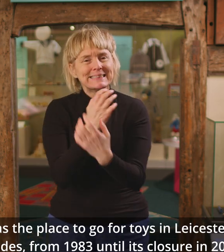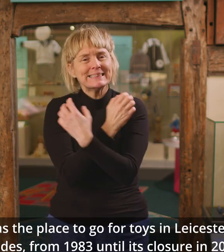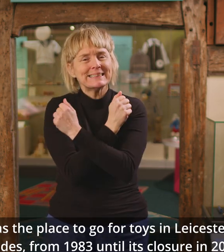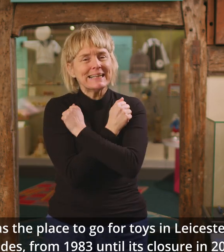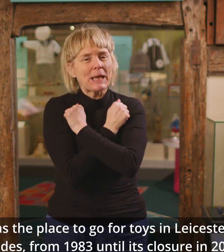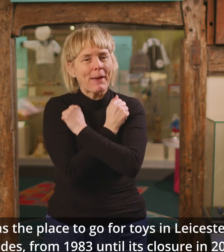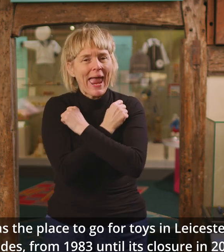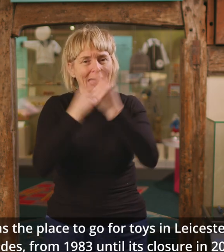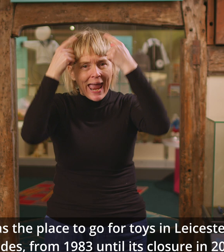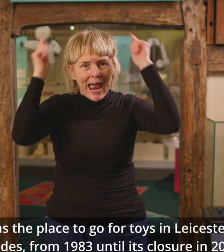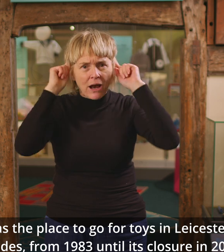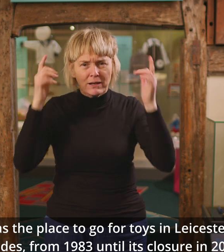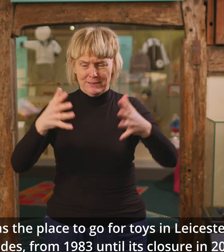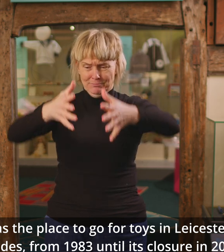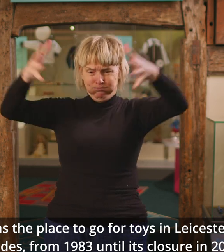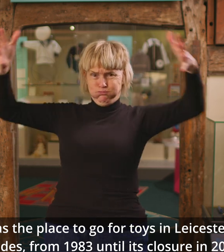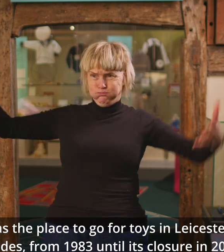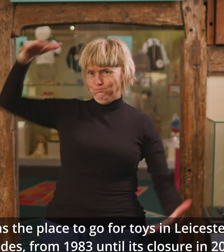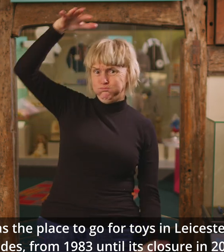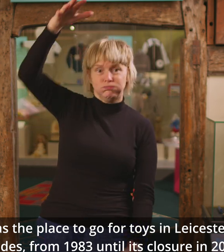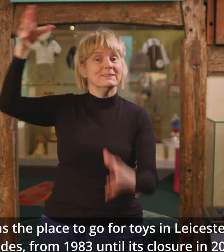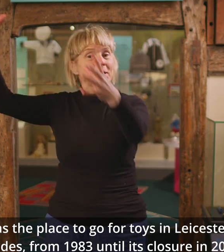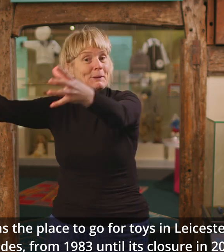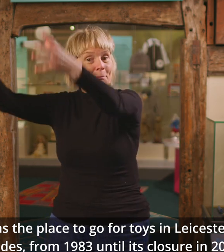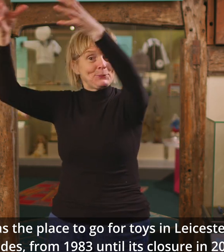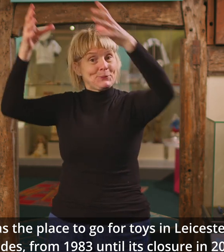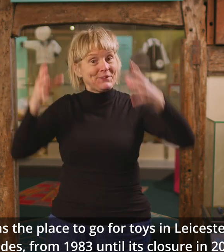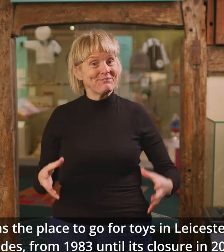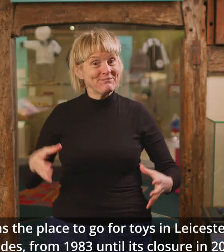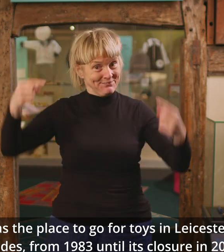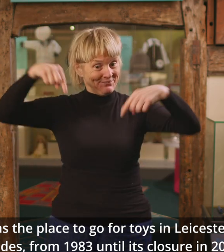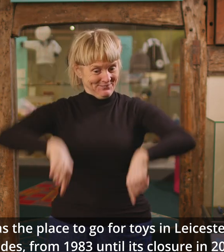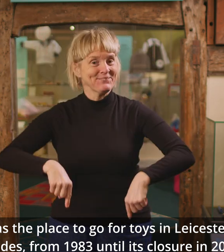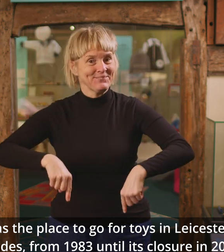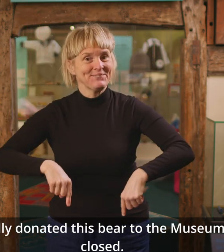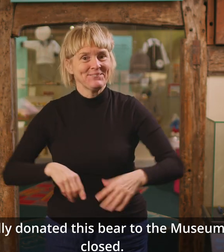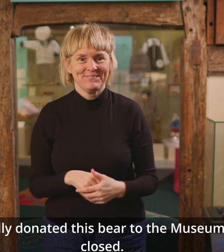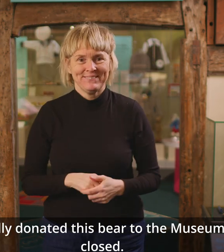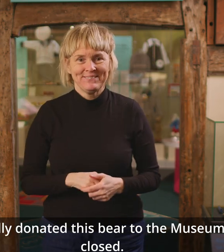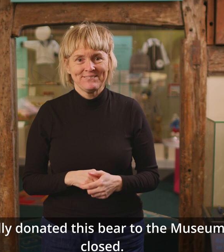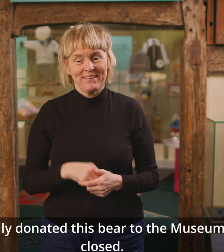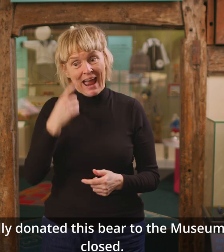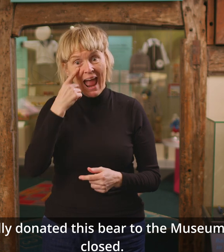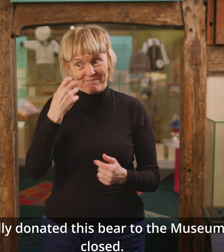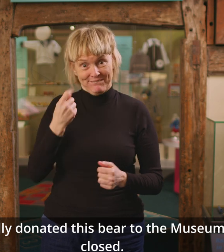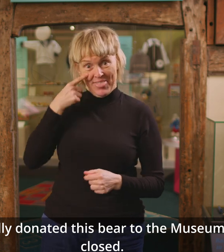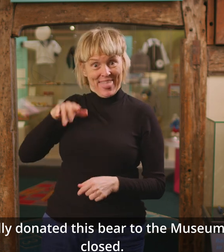Leicester for over three decades, from 1983 until its closure in 2013. Domino's kindly